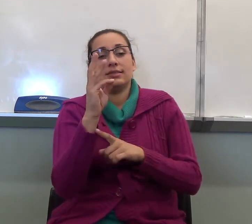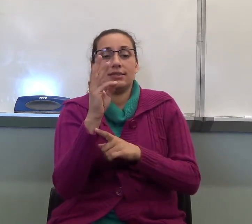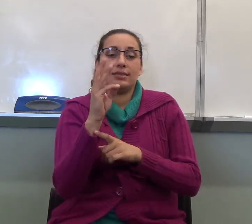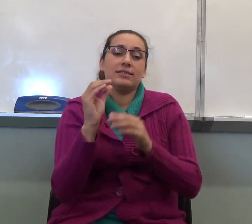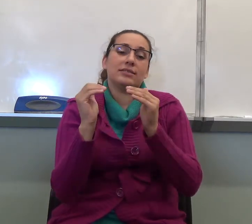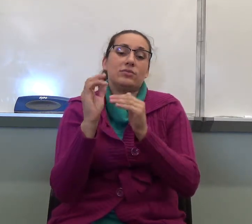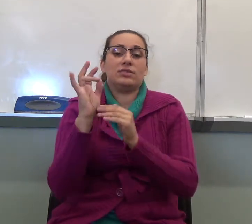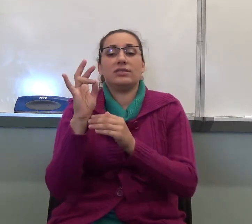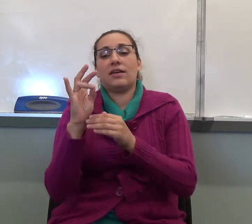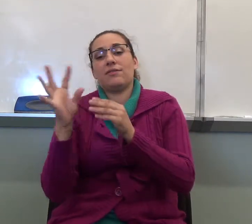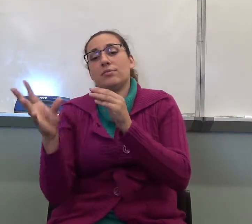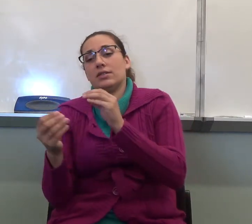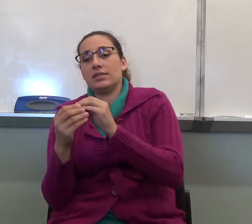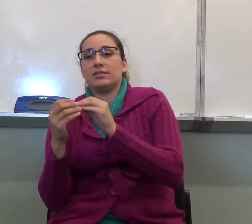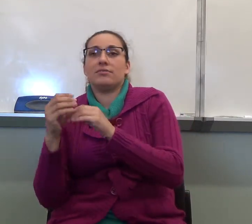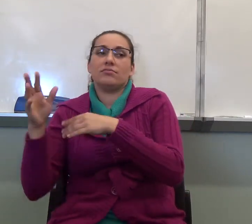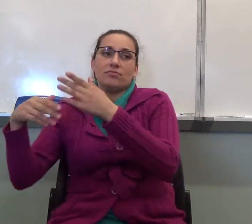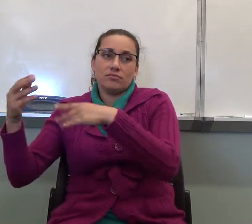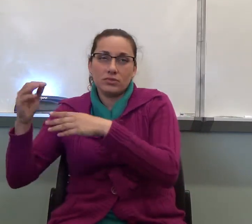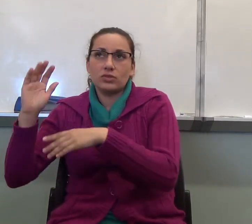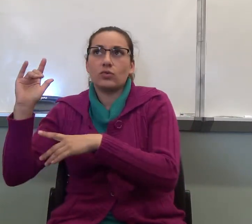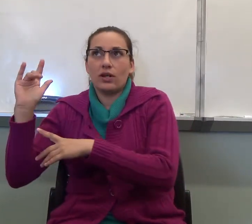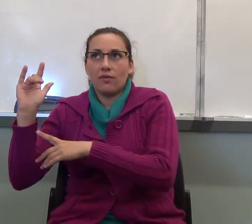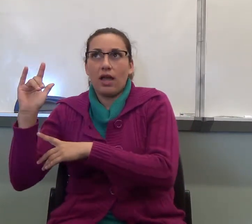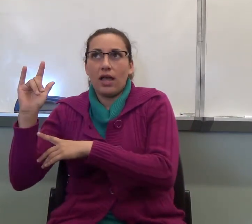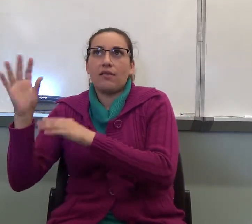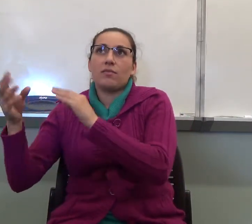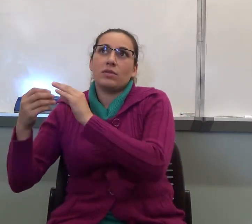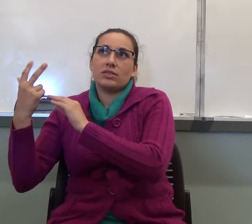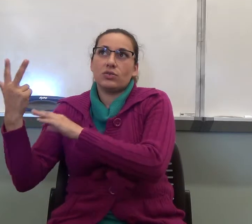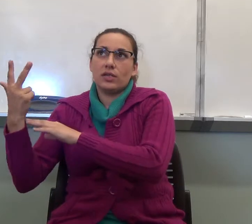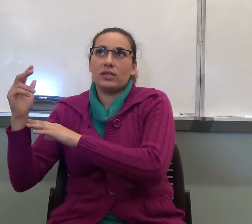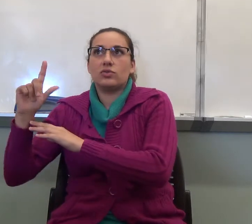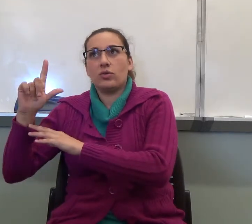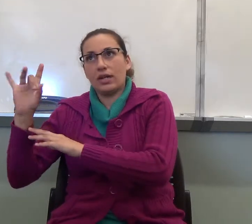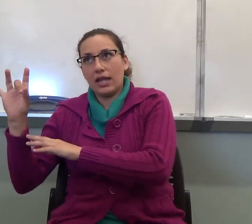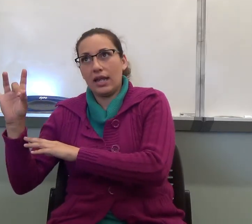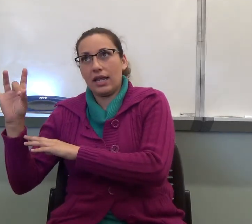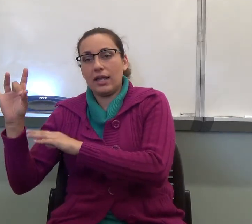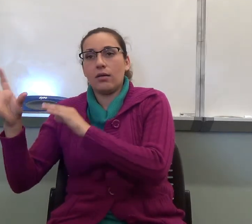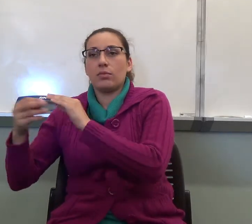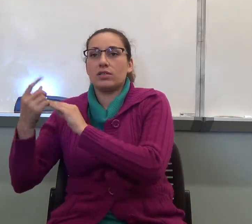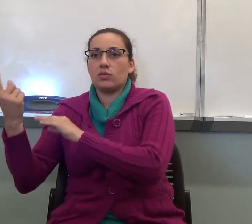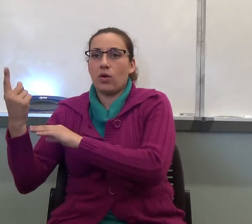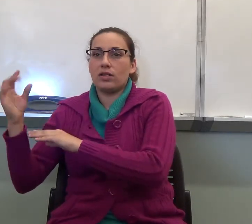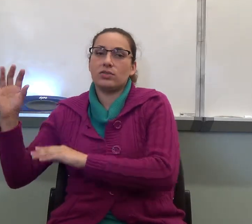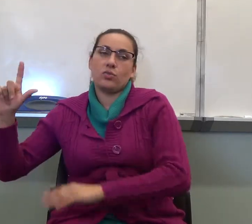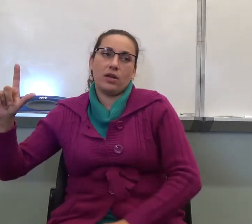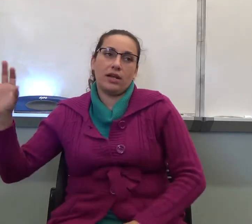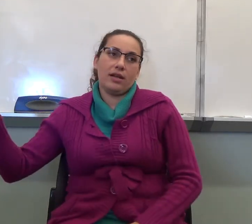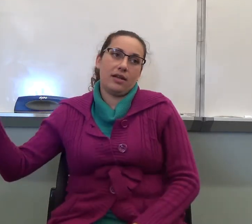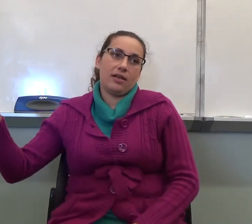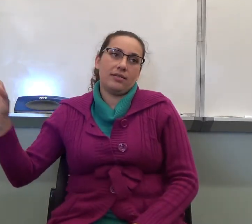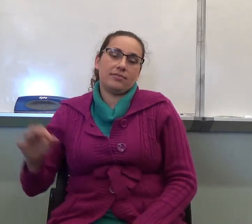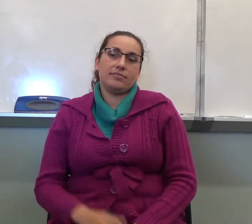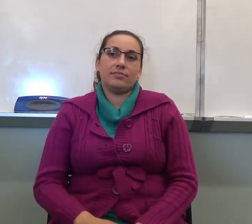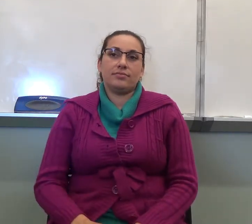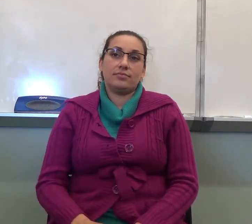18, and 7 is 25, and 3 is 28, and 1 is 29, huh? So sample space,